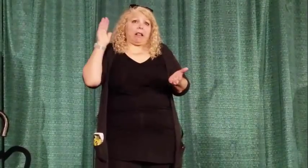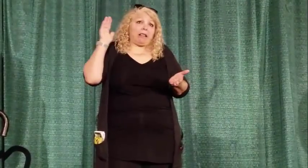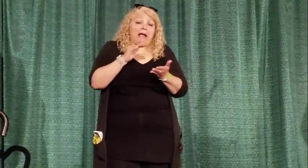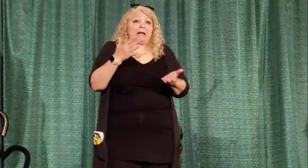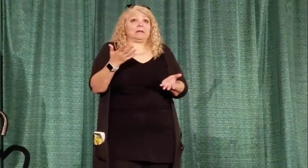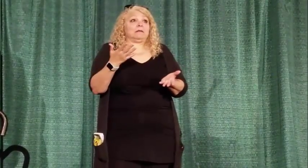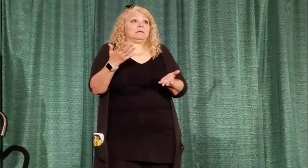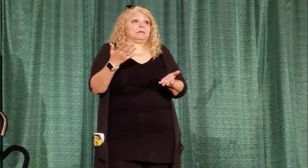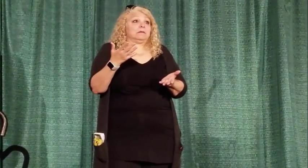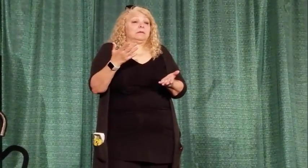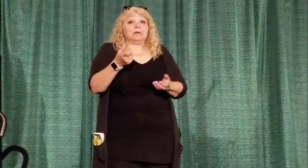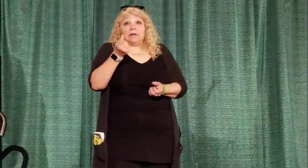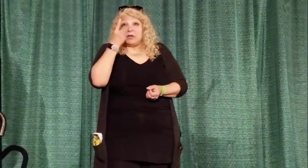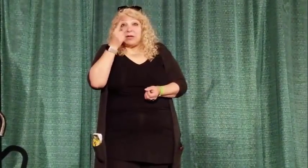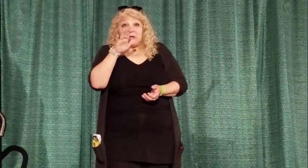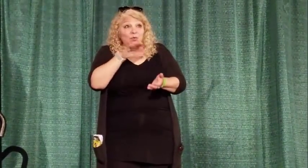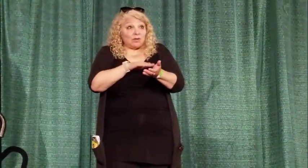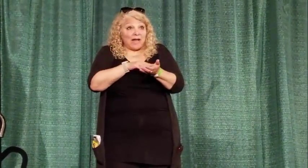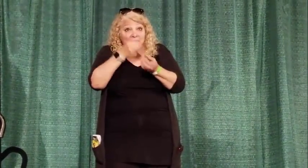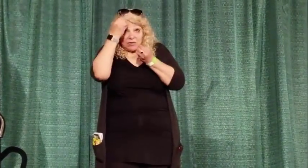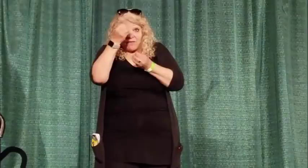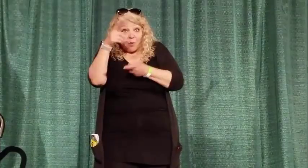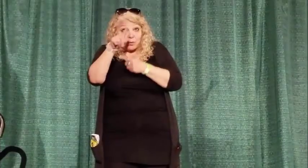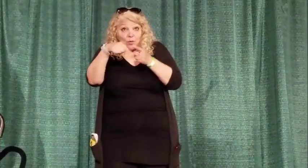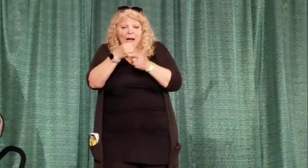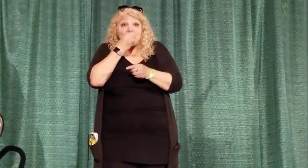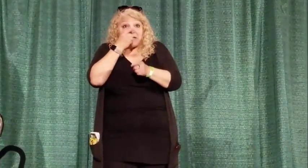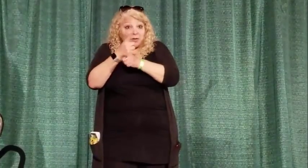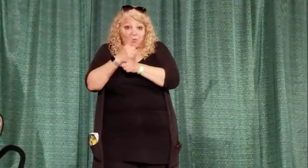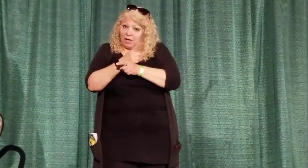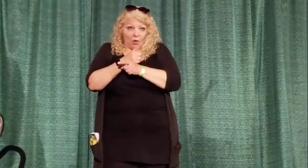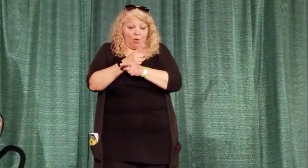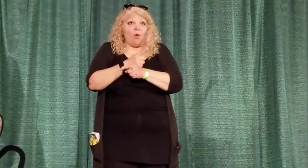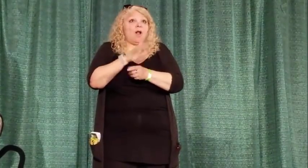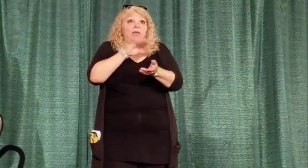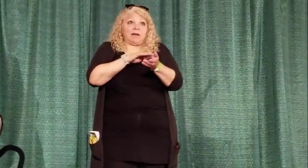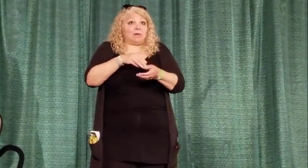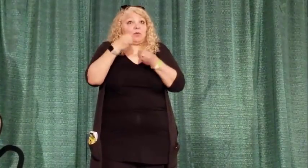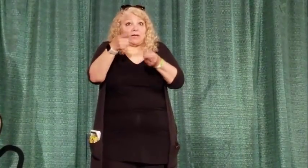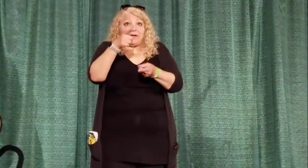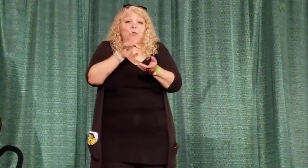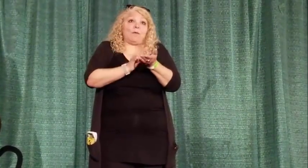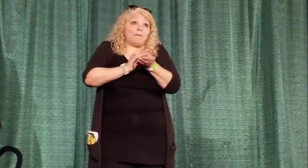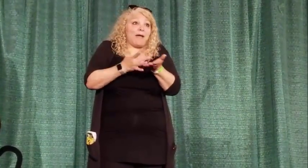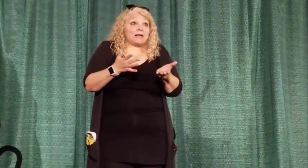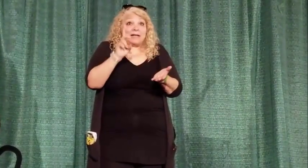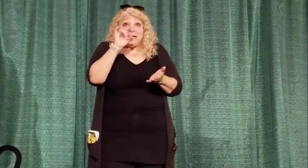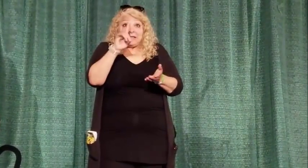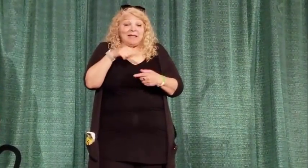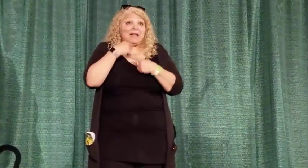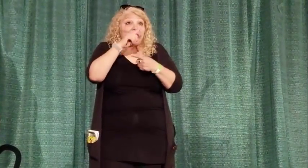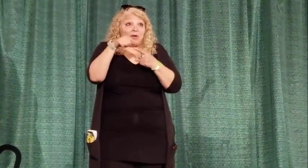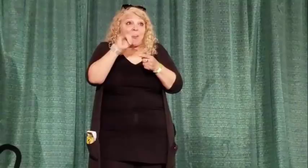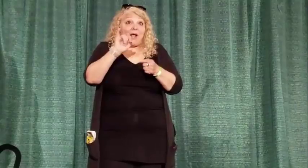What are you told, though? Is the doctor telling you this? They're just giving you the drugs. Don't you be on these drugs the rest of life? And did they give you informed consent? Did they tell you that calcium channel